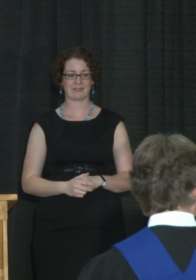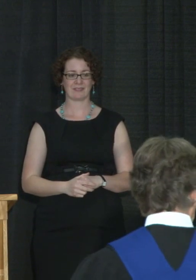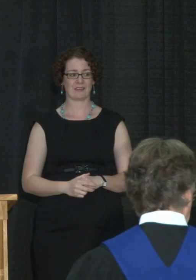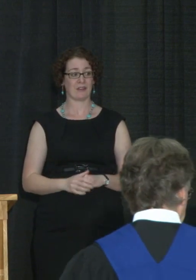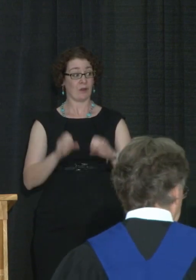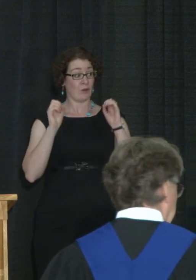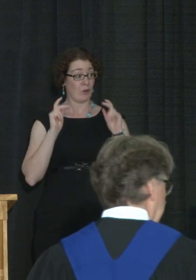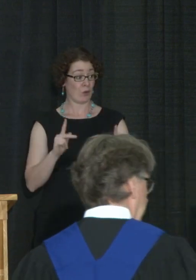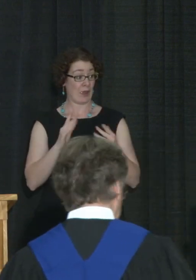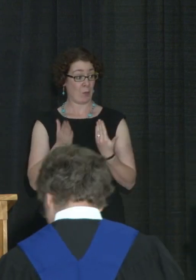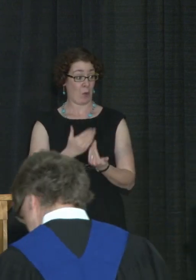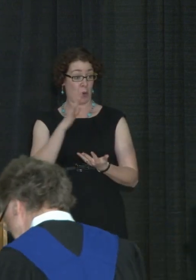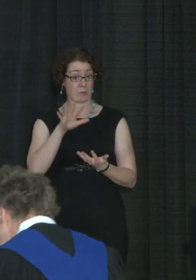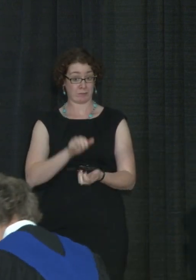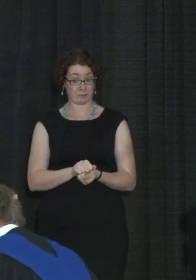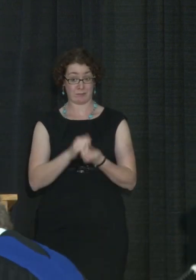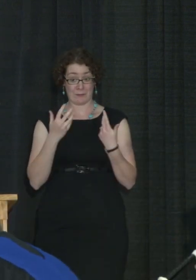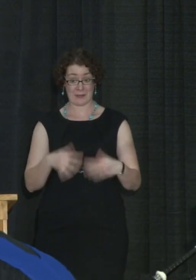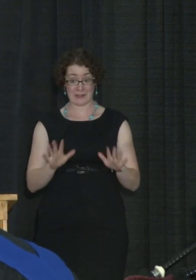Okay, folks, we're on the home stretch.